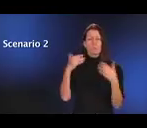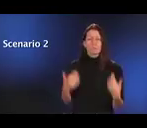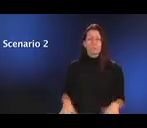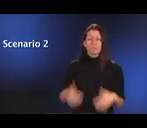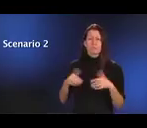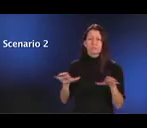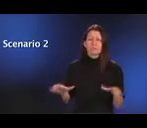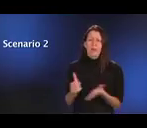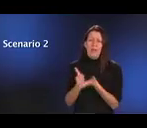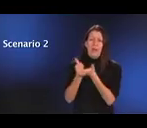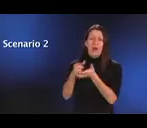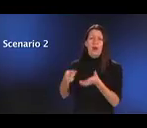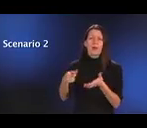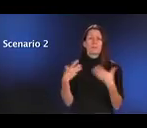helped him with his recovery.